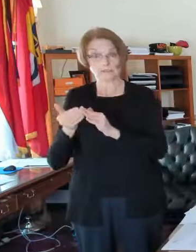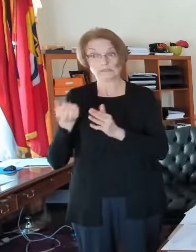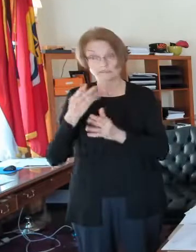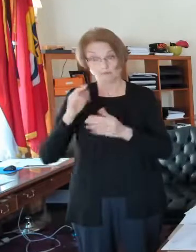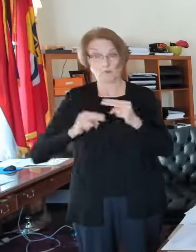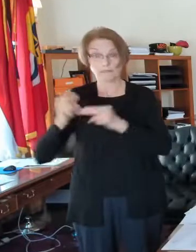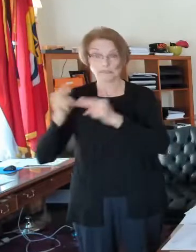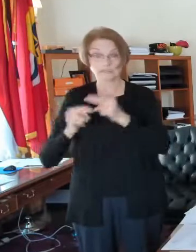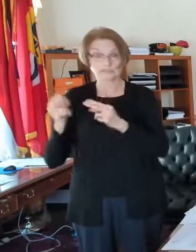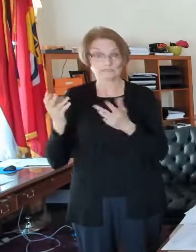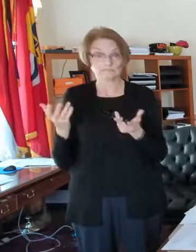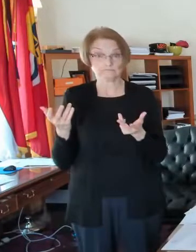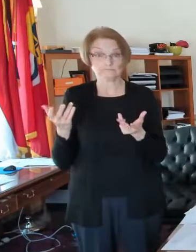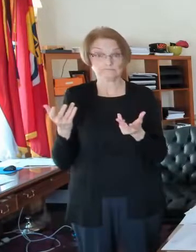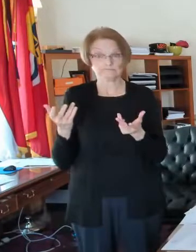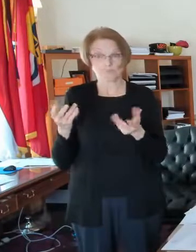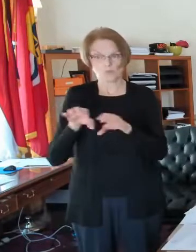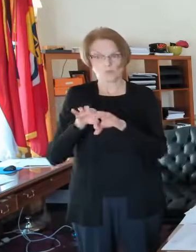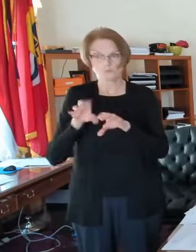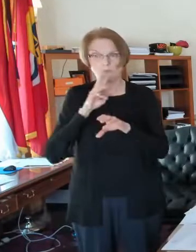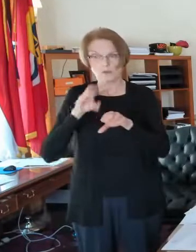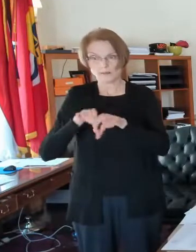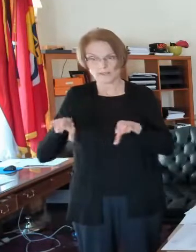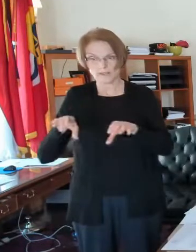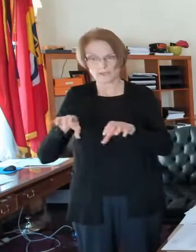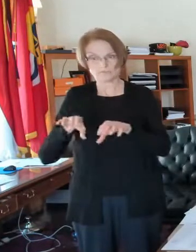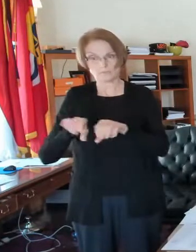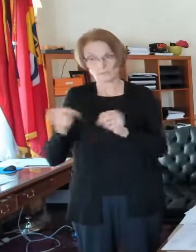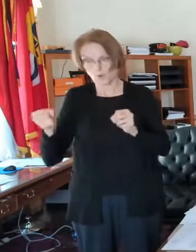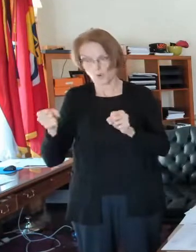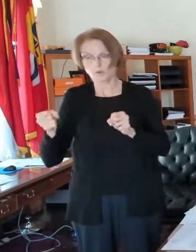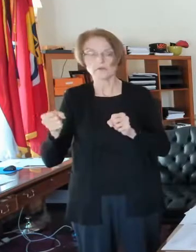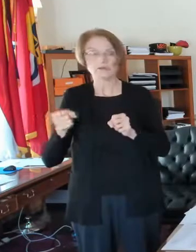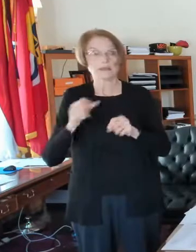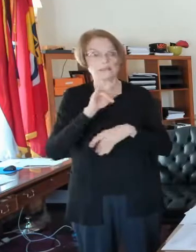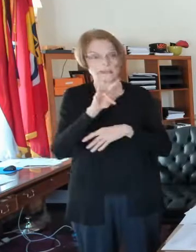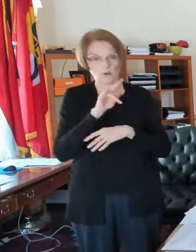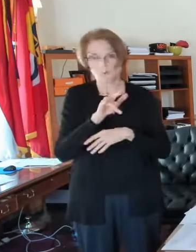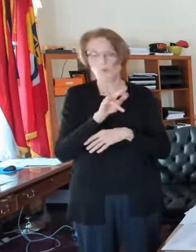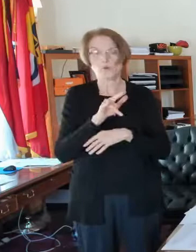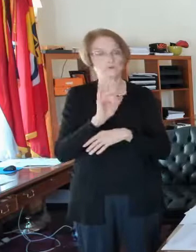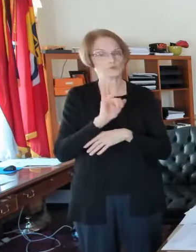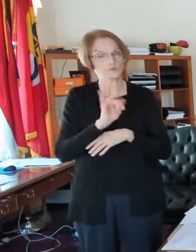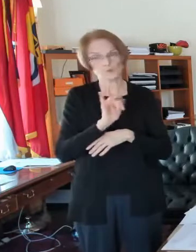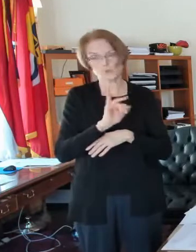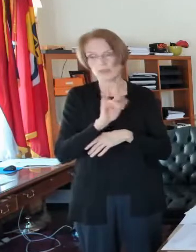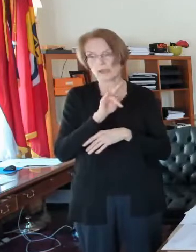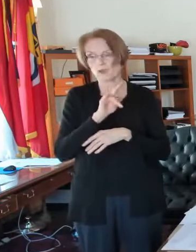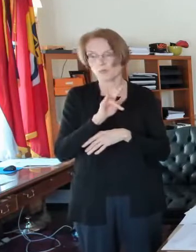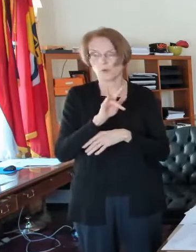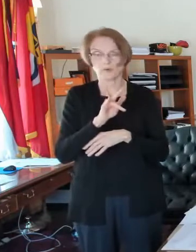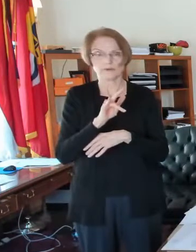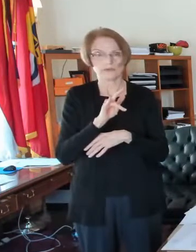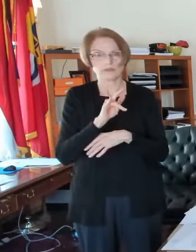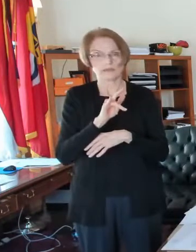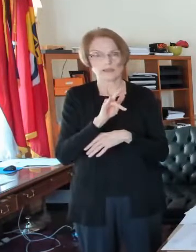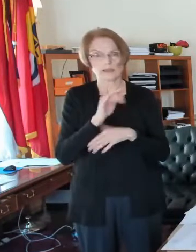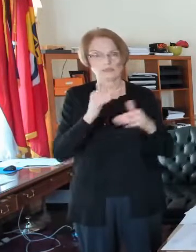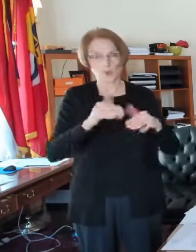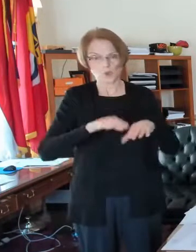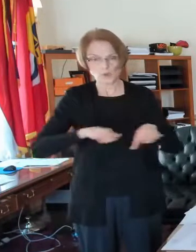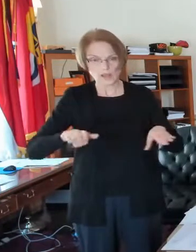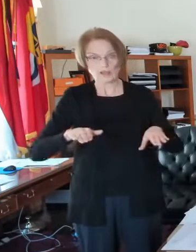had some water main breaks. At the airport, the airport has a lot of lower